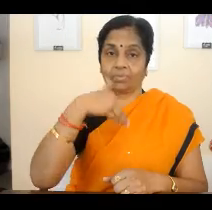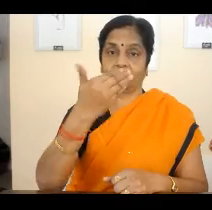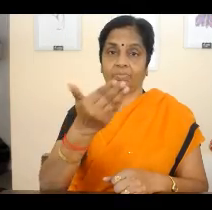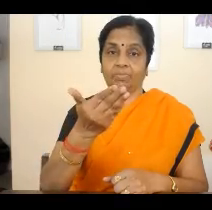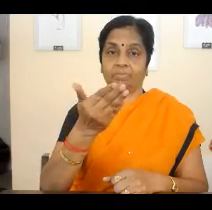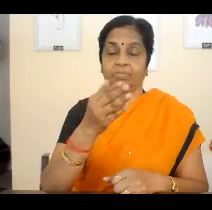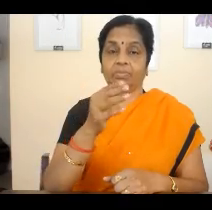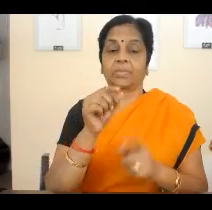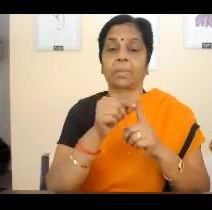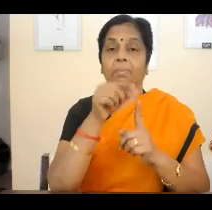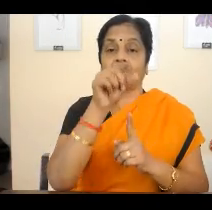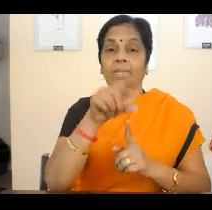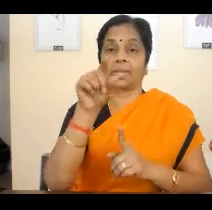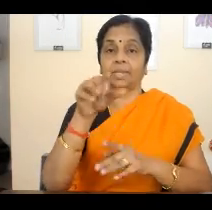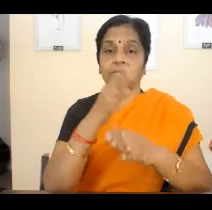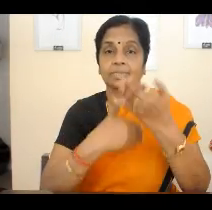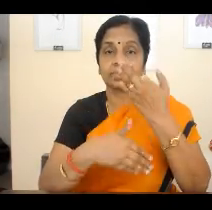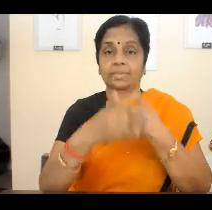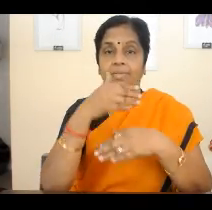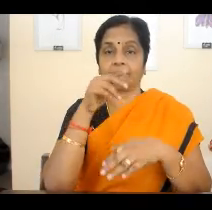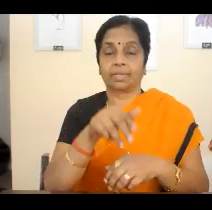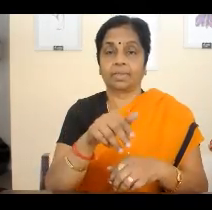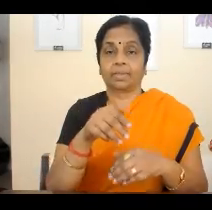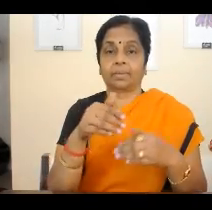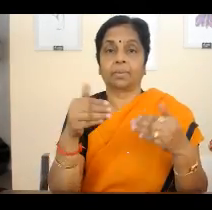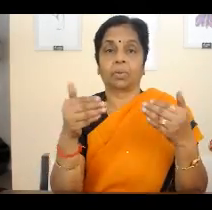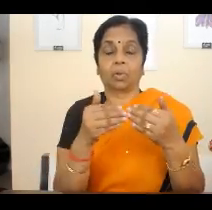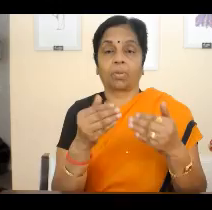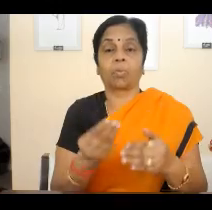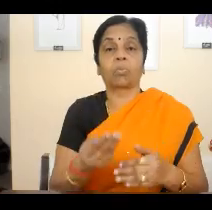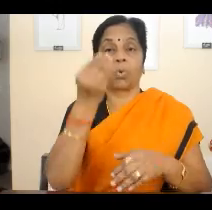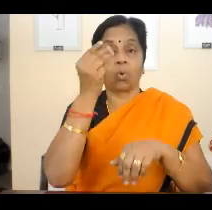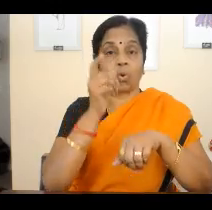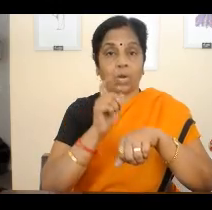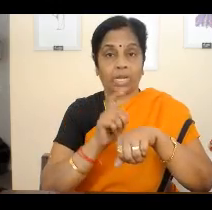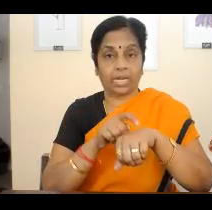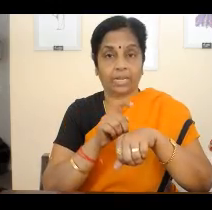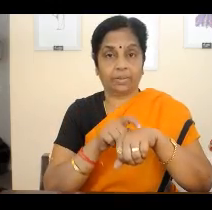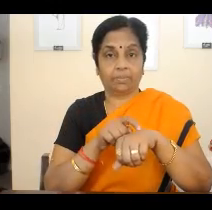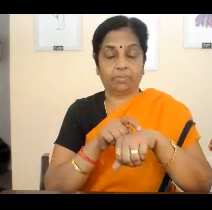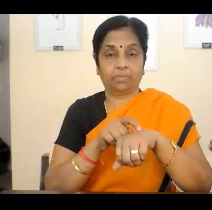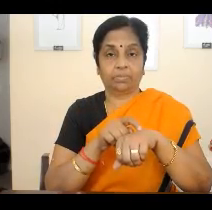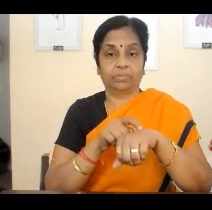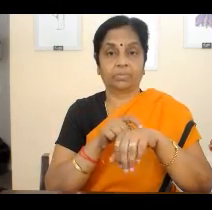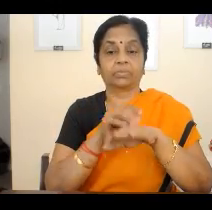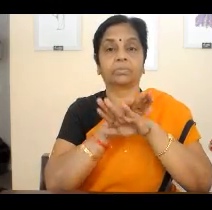as persons with disabilities may take more time to complete their education.